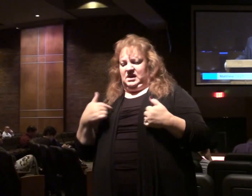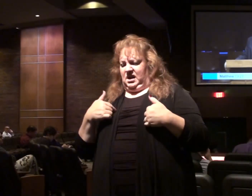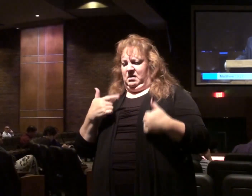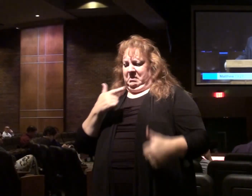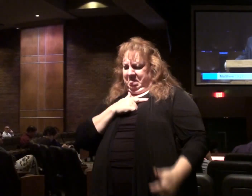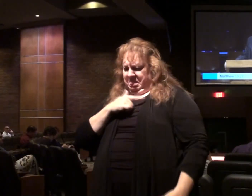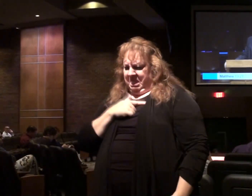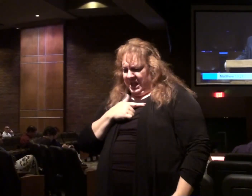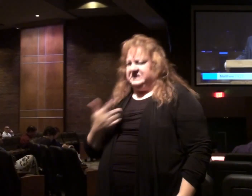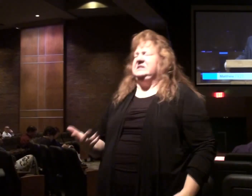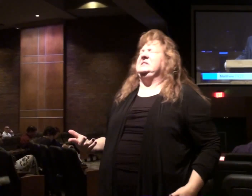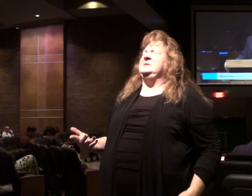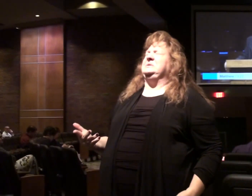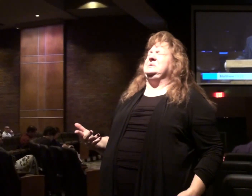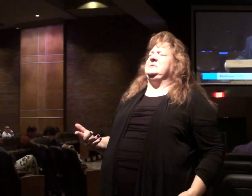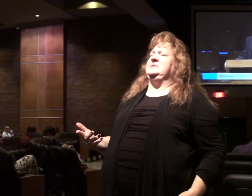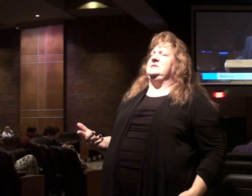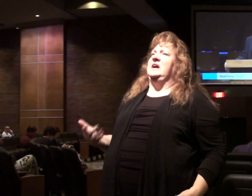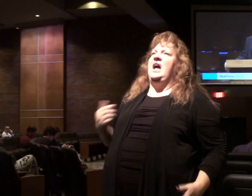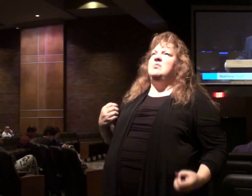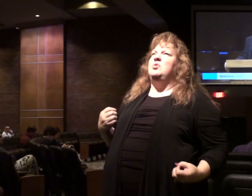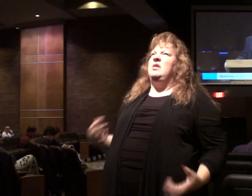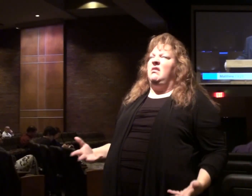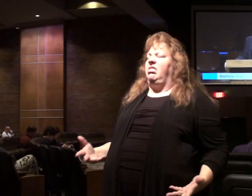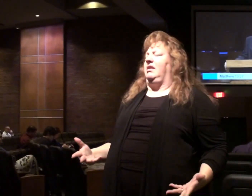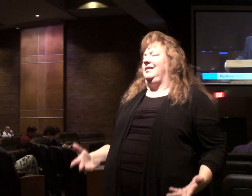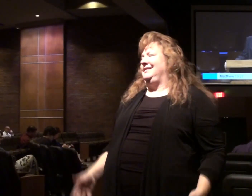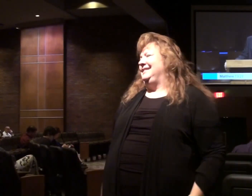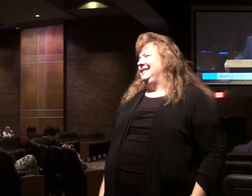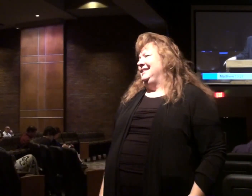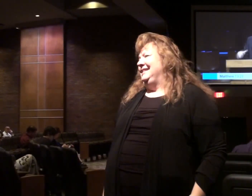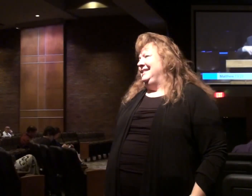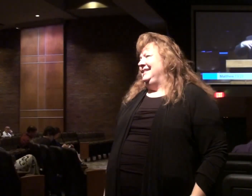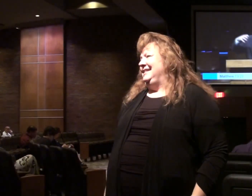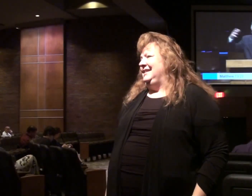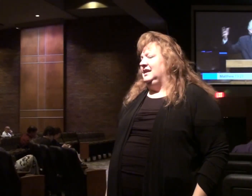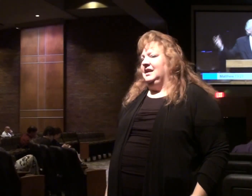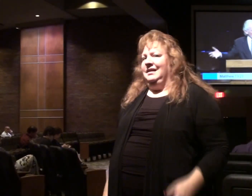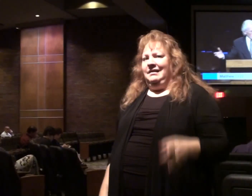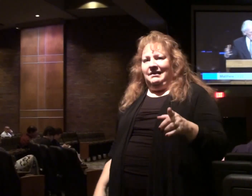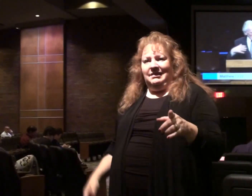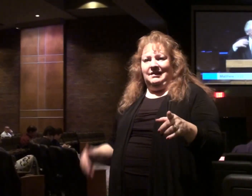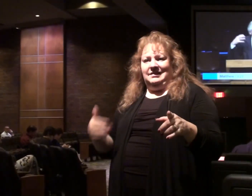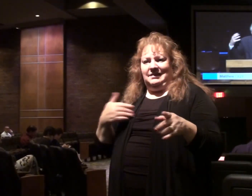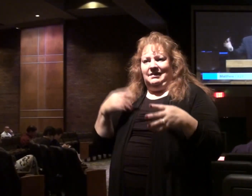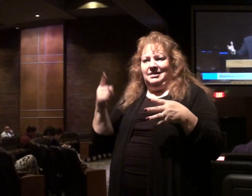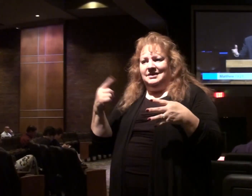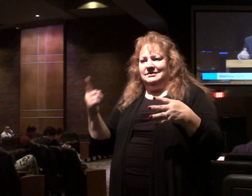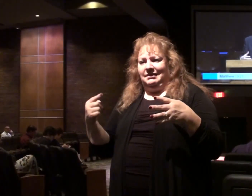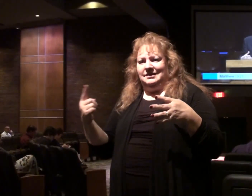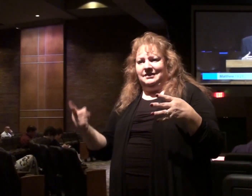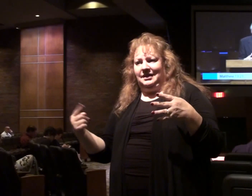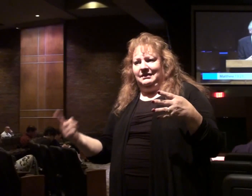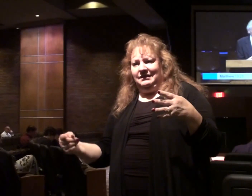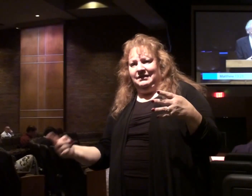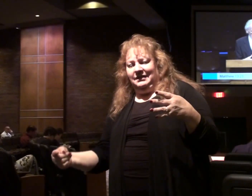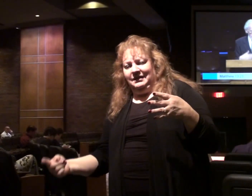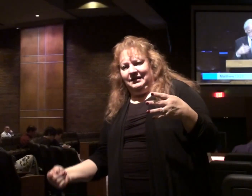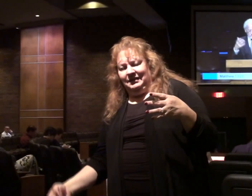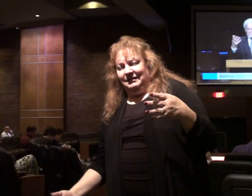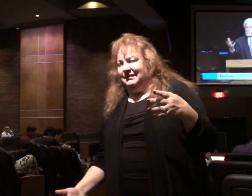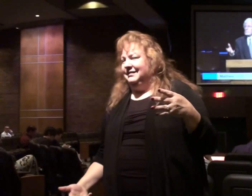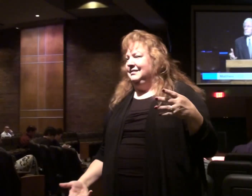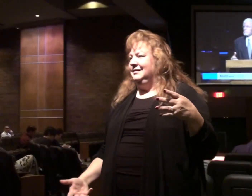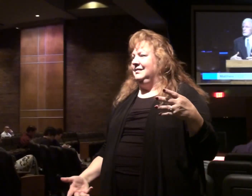sluggard. You're not doing anything. And then he's got this and this and this and this, and